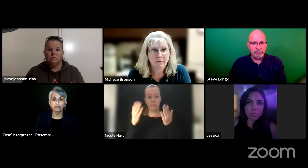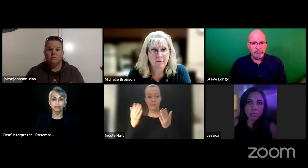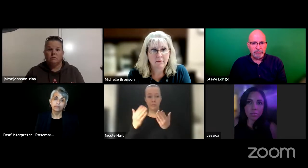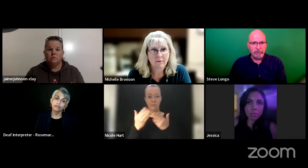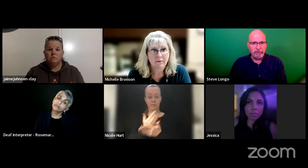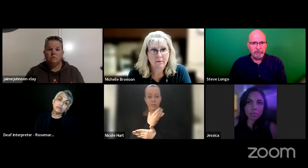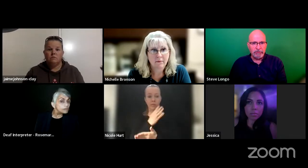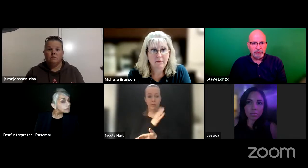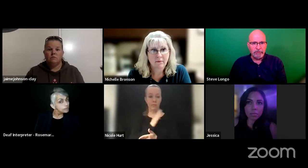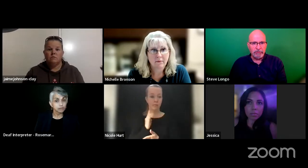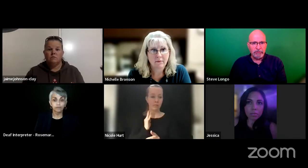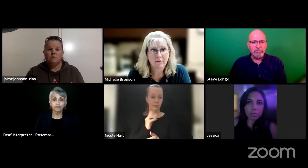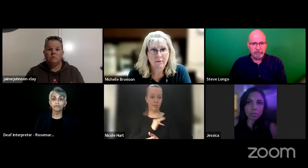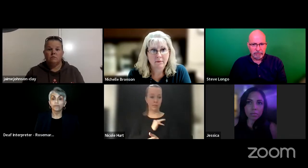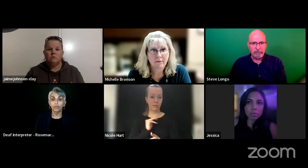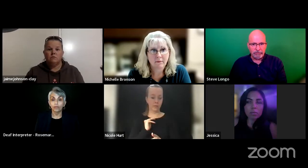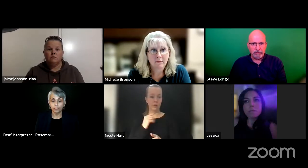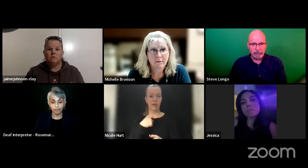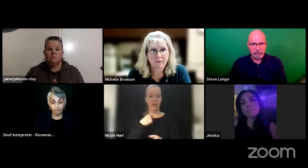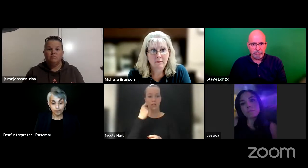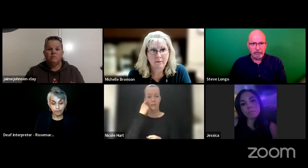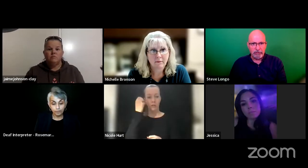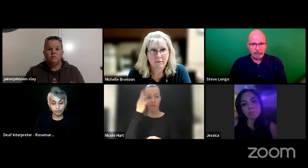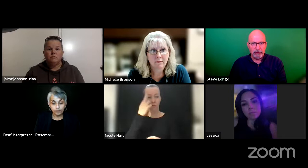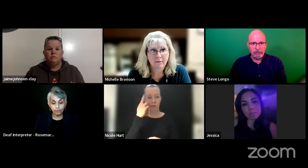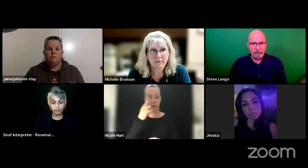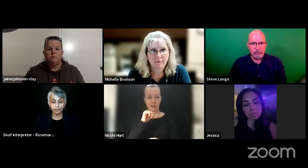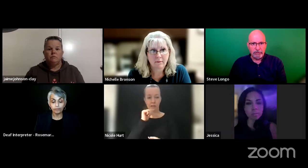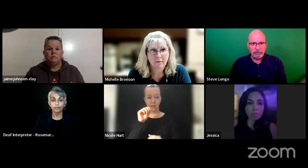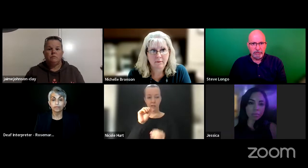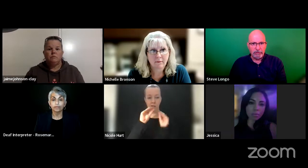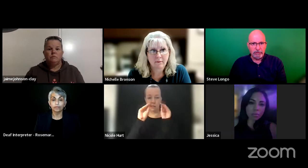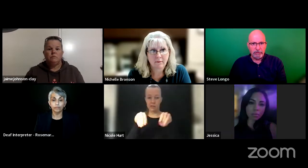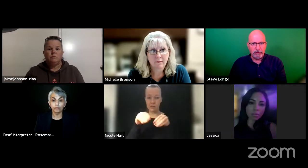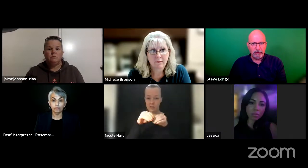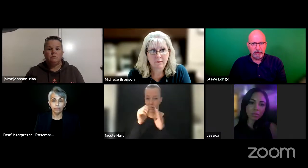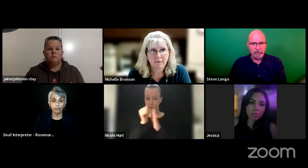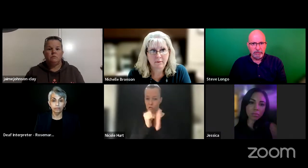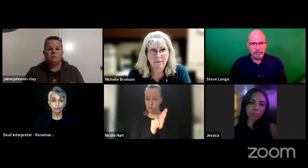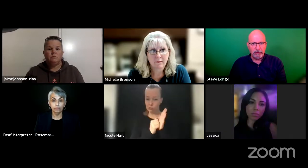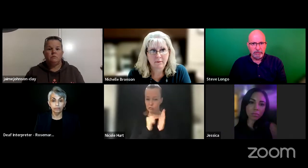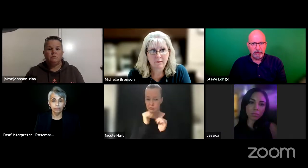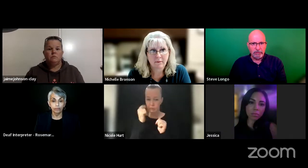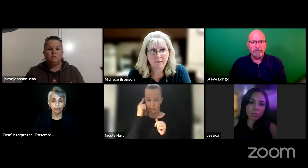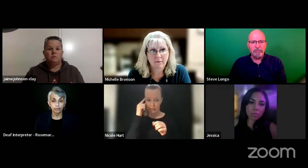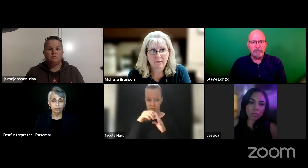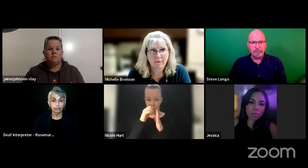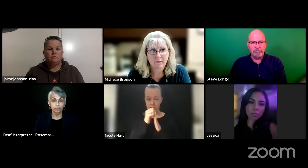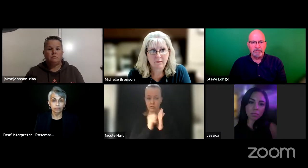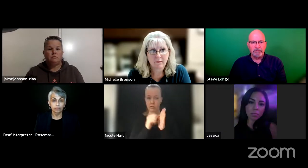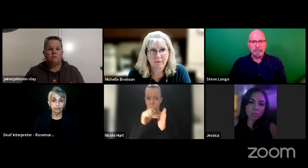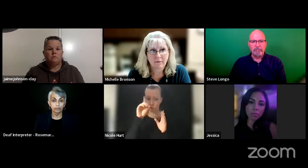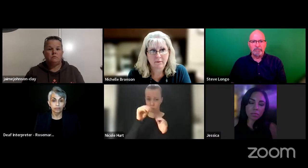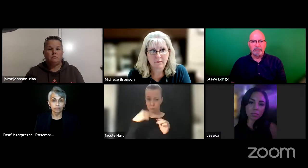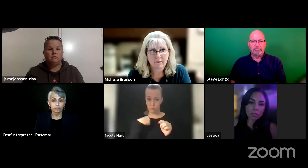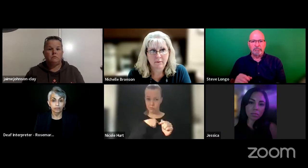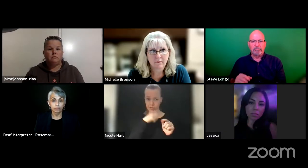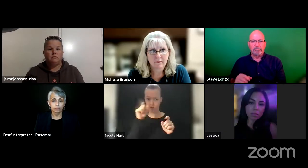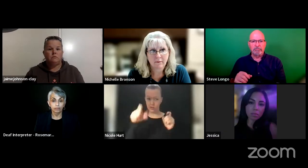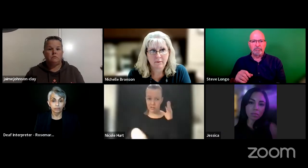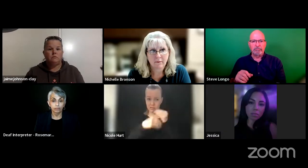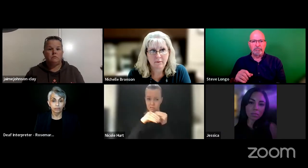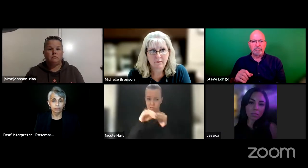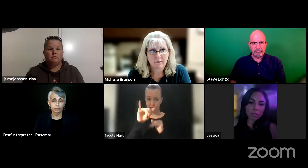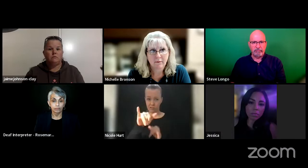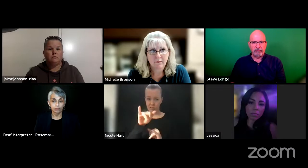Nicole saying, yes, I know we just discussed the possibility of having new board members, and I just realized that was not put on the